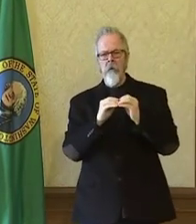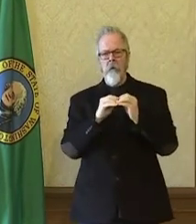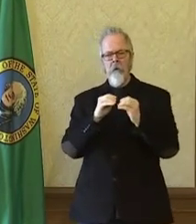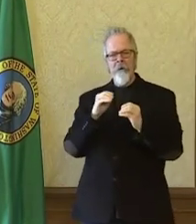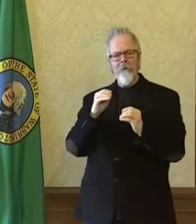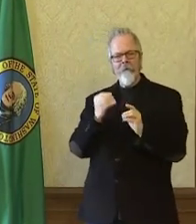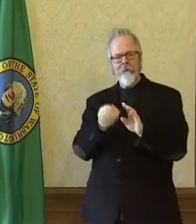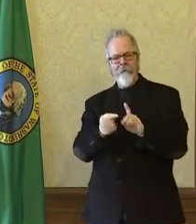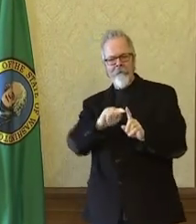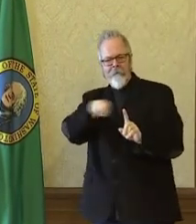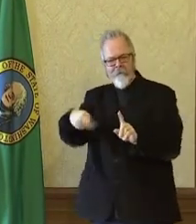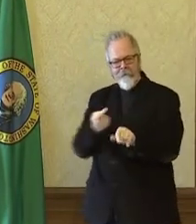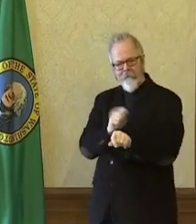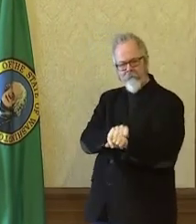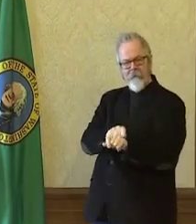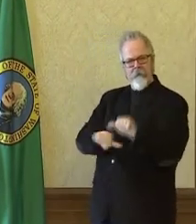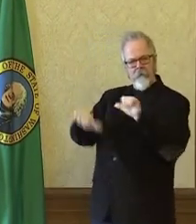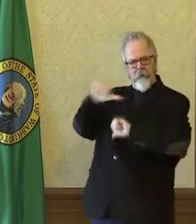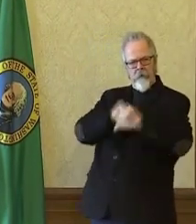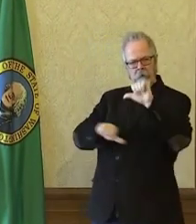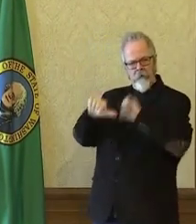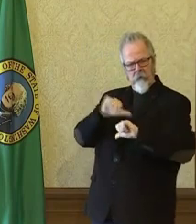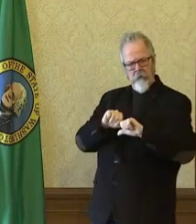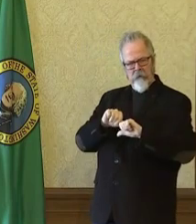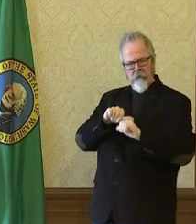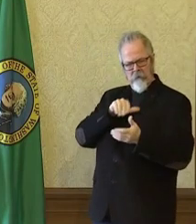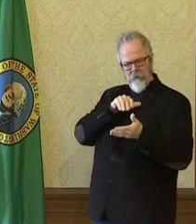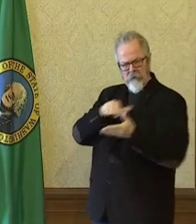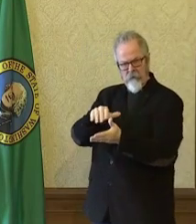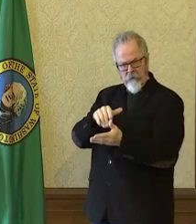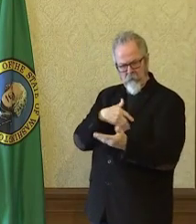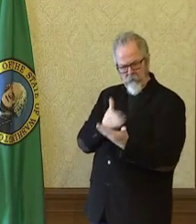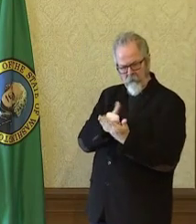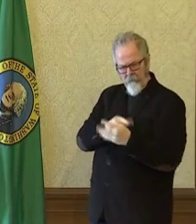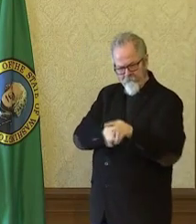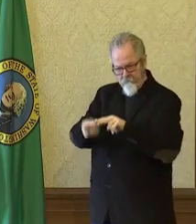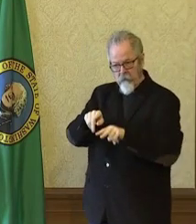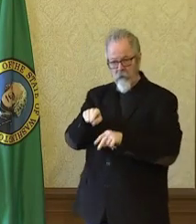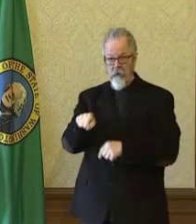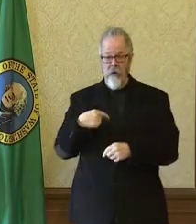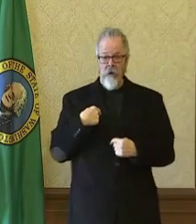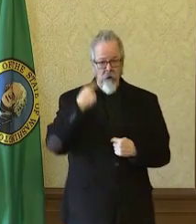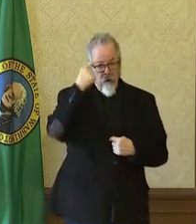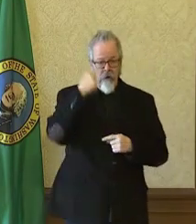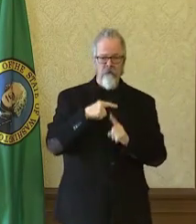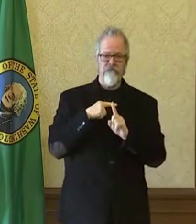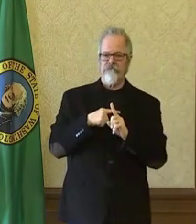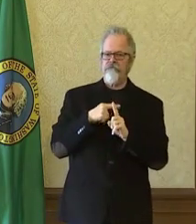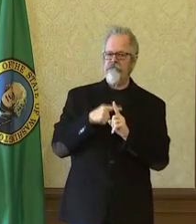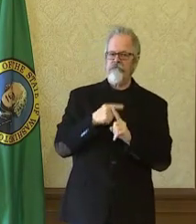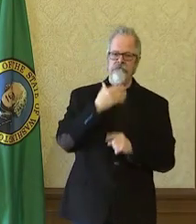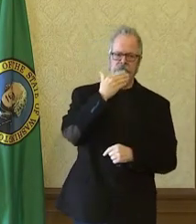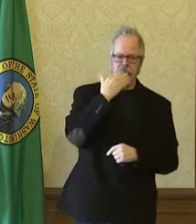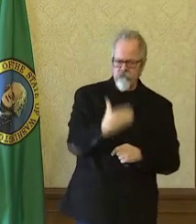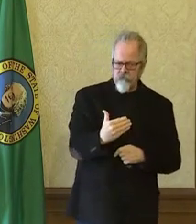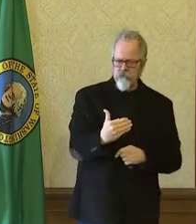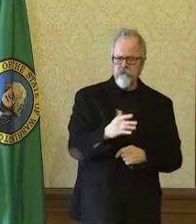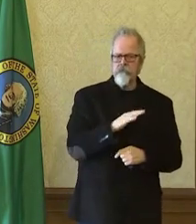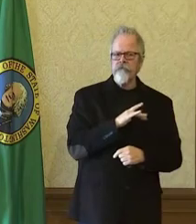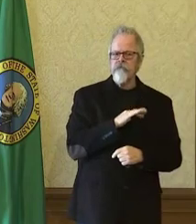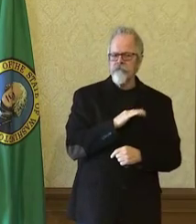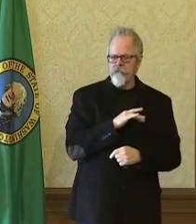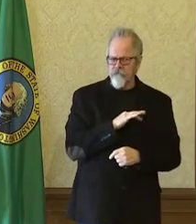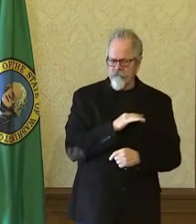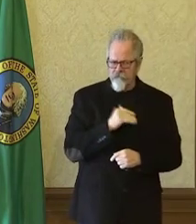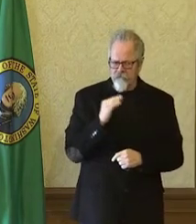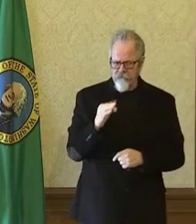we are taking as a state are having a positive impact. We should be happy about that. And that's why over